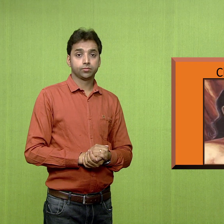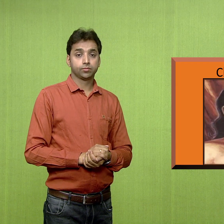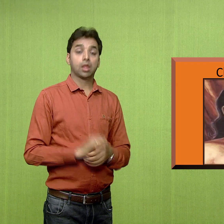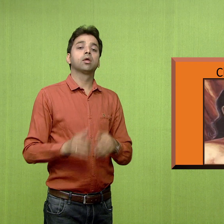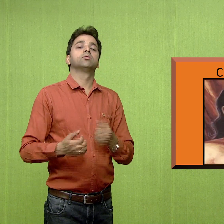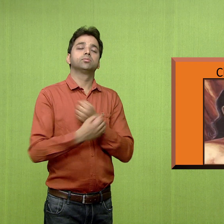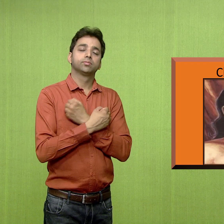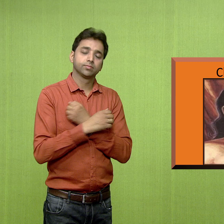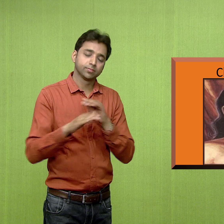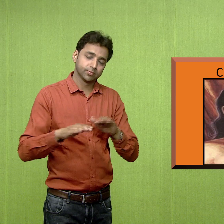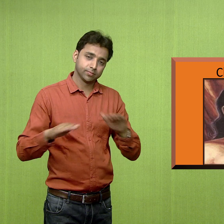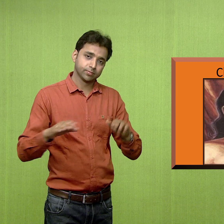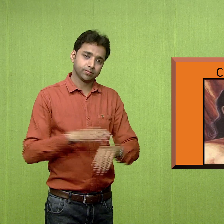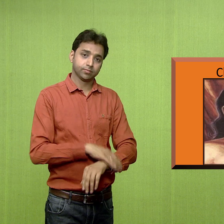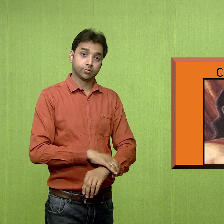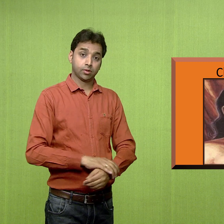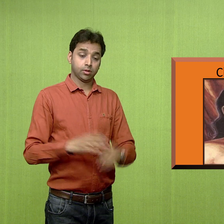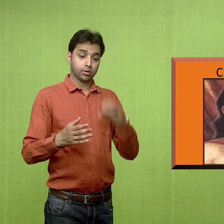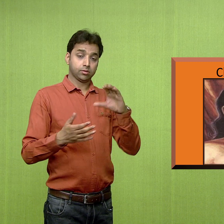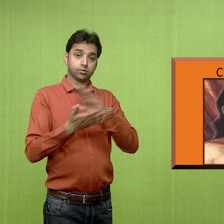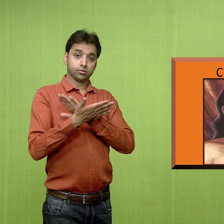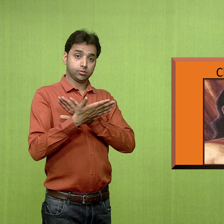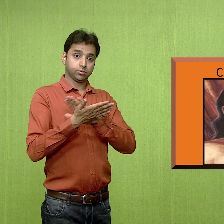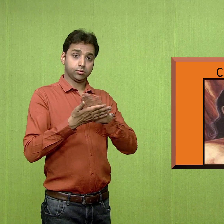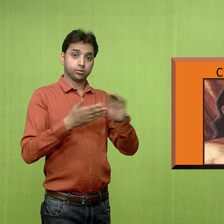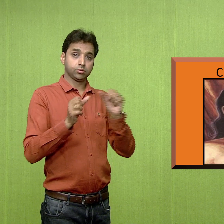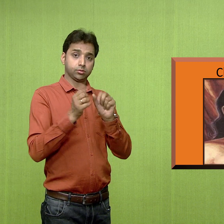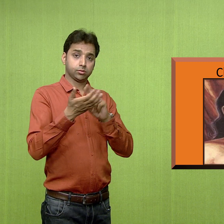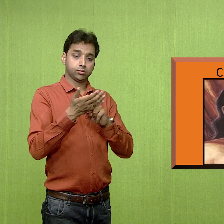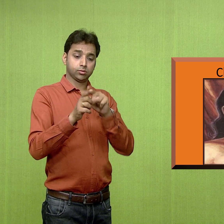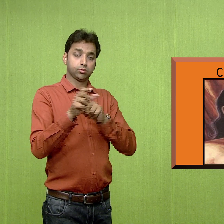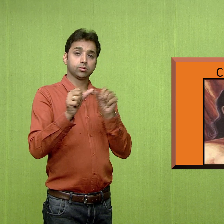Dear learners, Chanakya, the famous philosopher